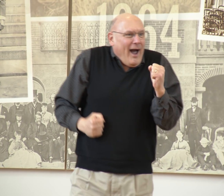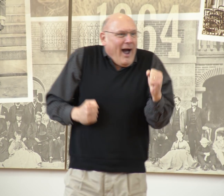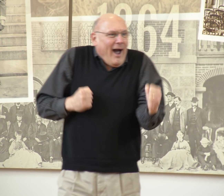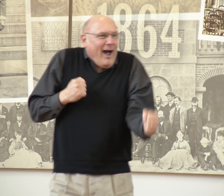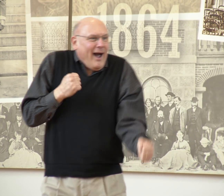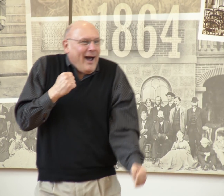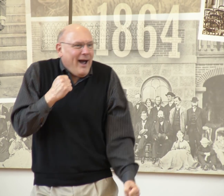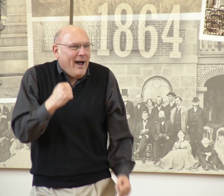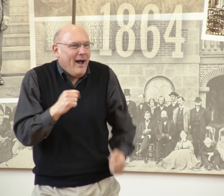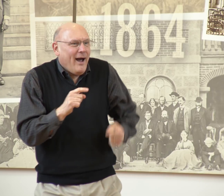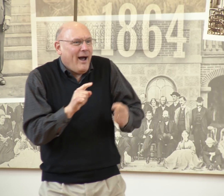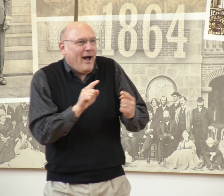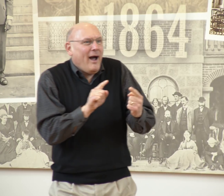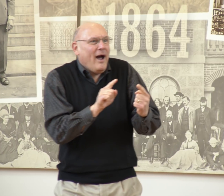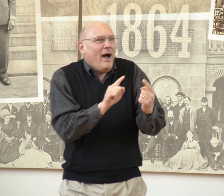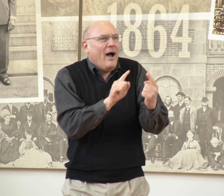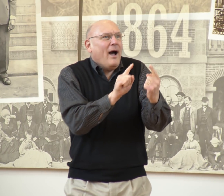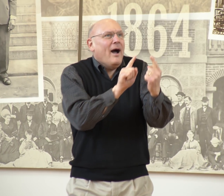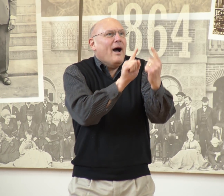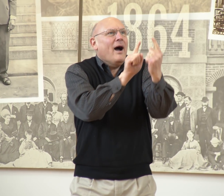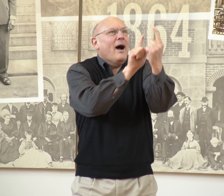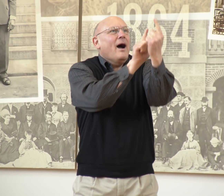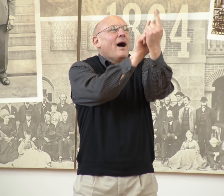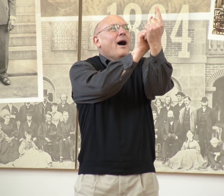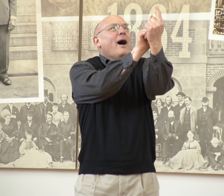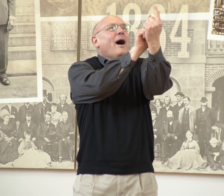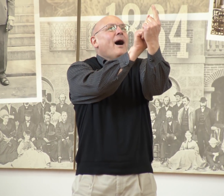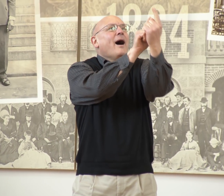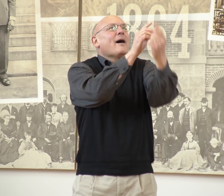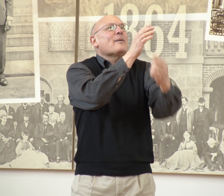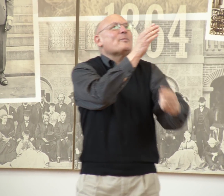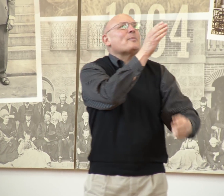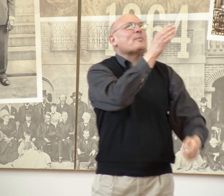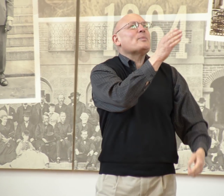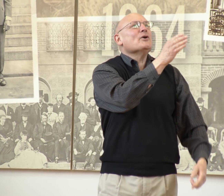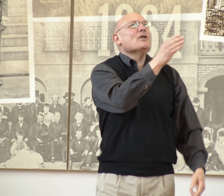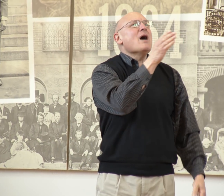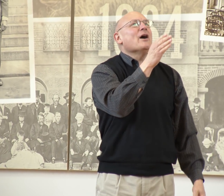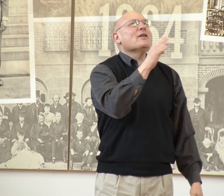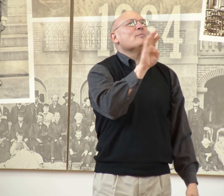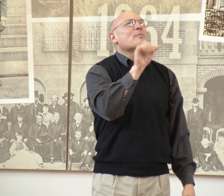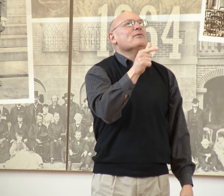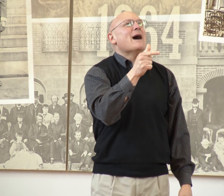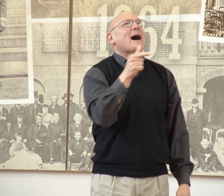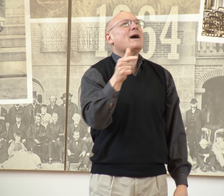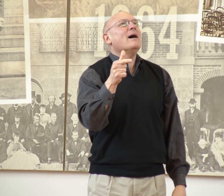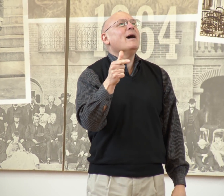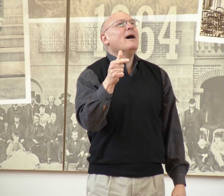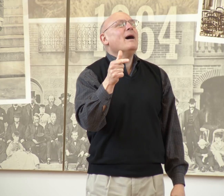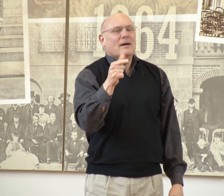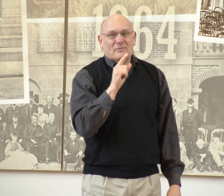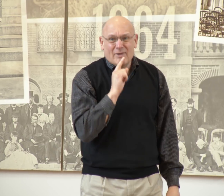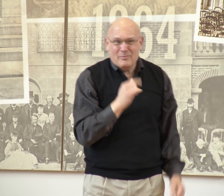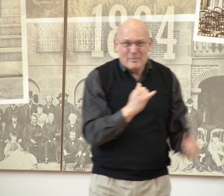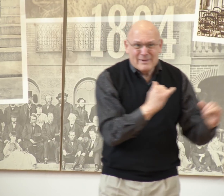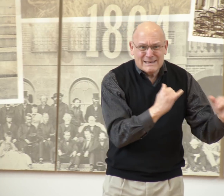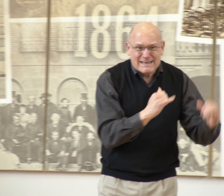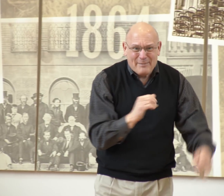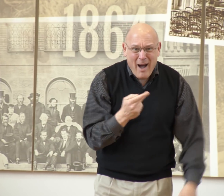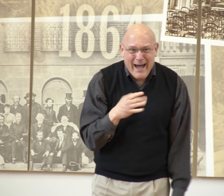clearly in focus, and I made my way to him. Like, I was saying hello to Bernard like a towering person. We